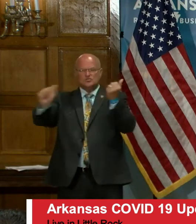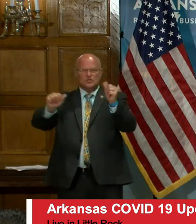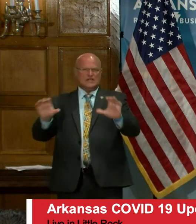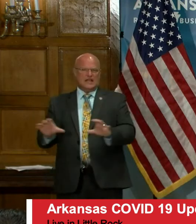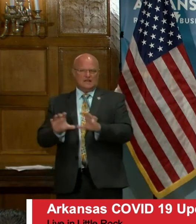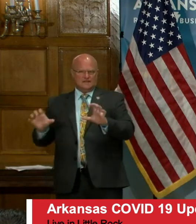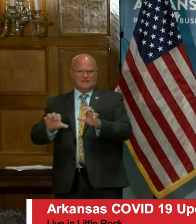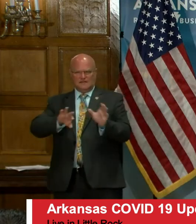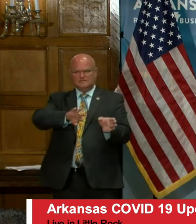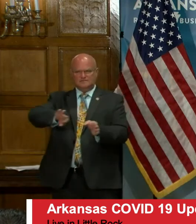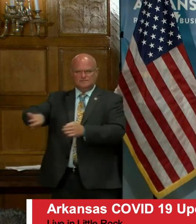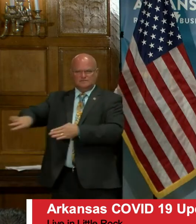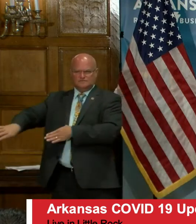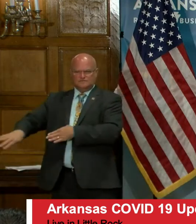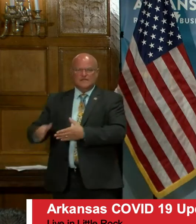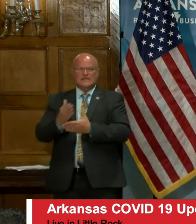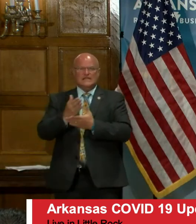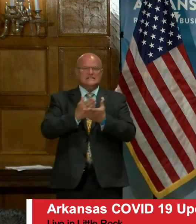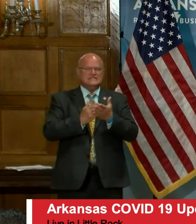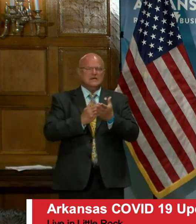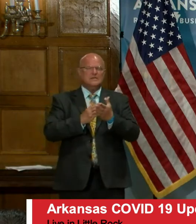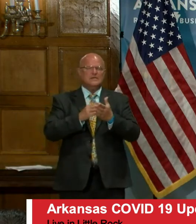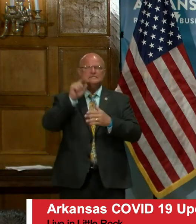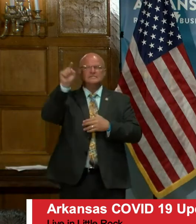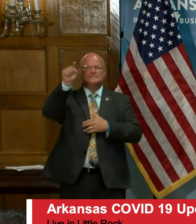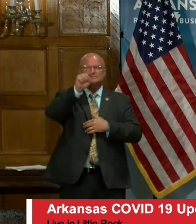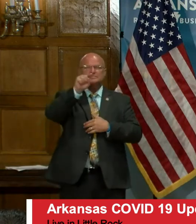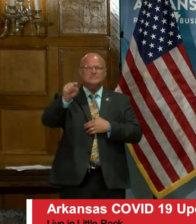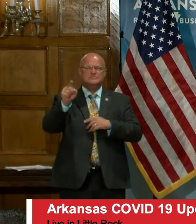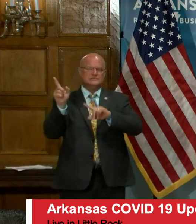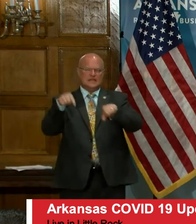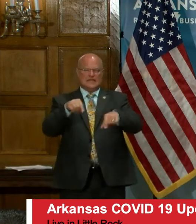destructive activities. It's some of the outliers that have come in